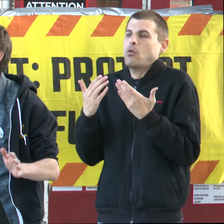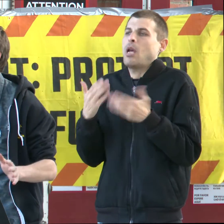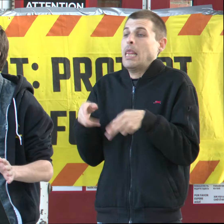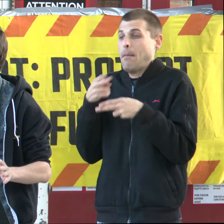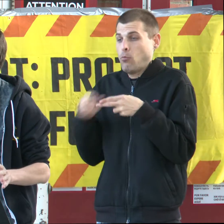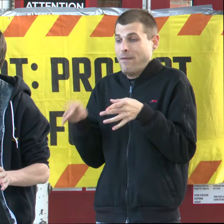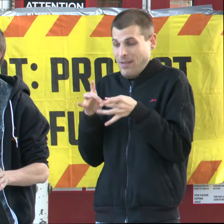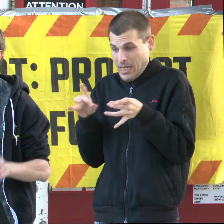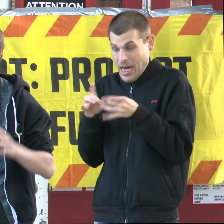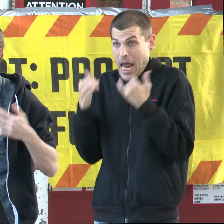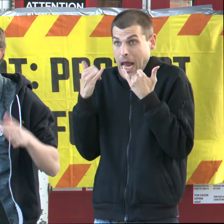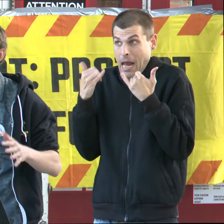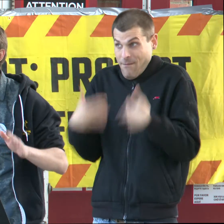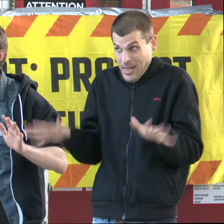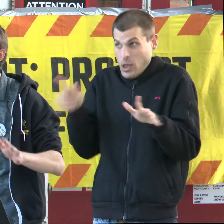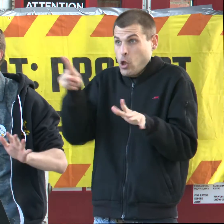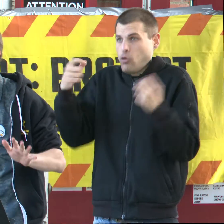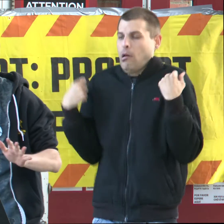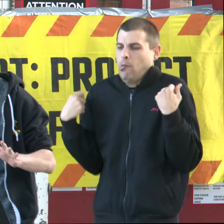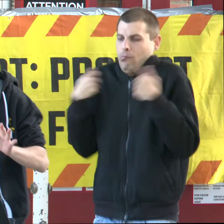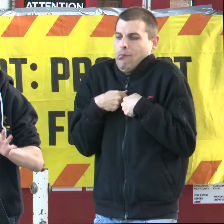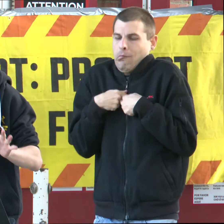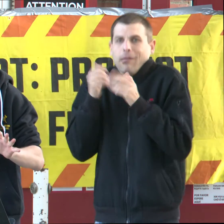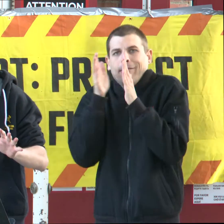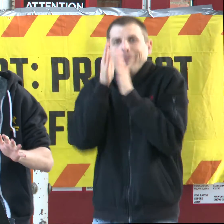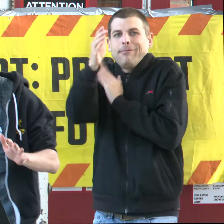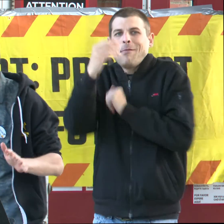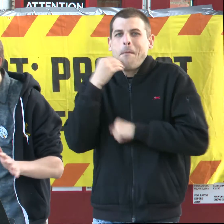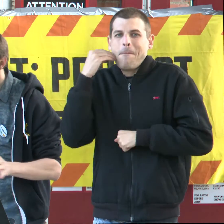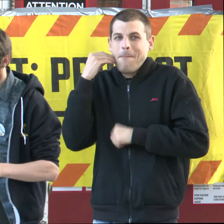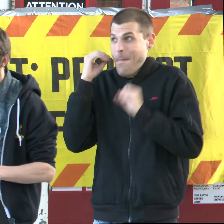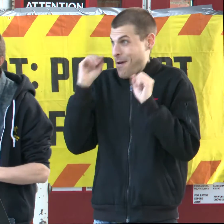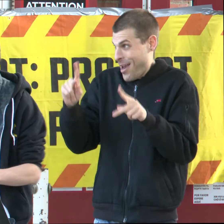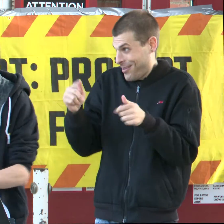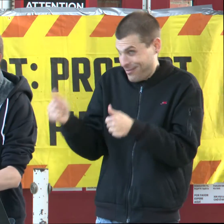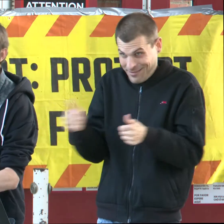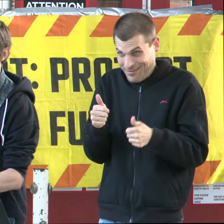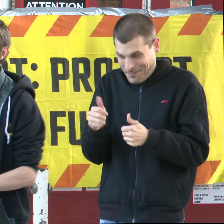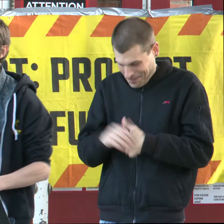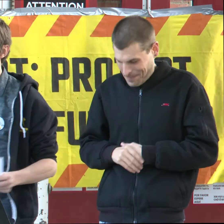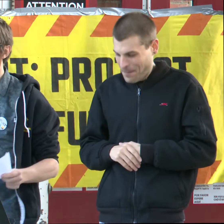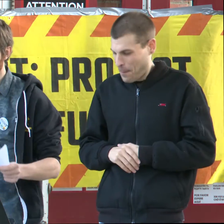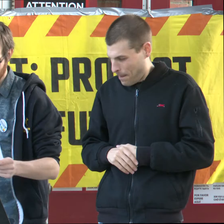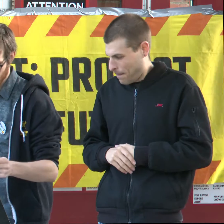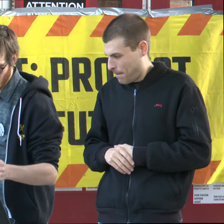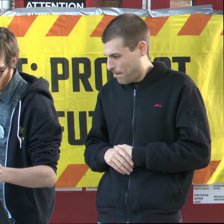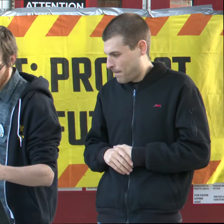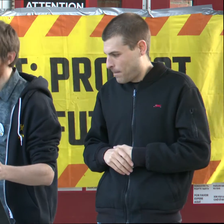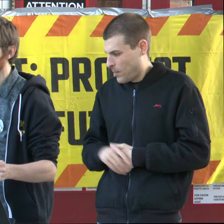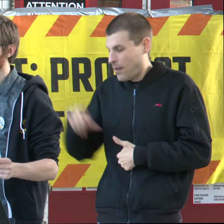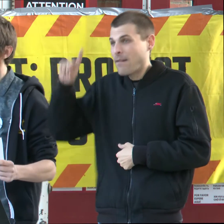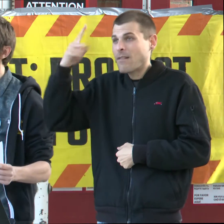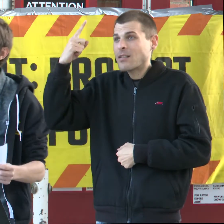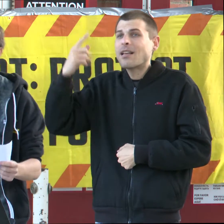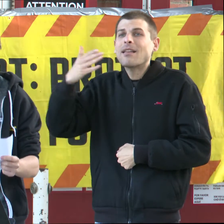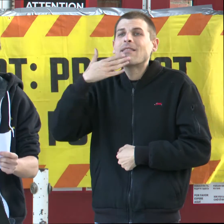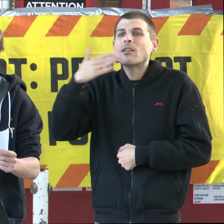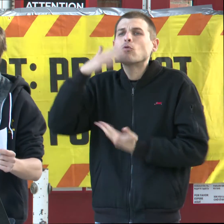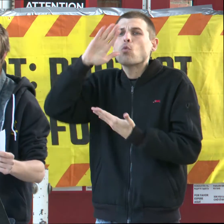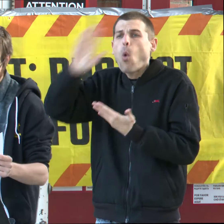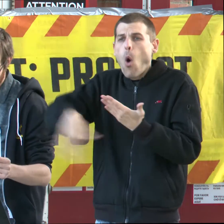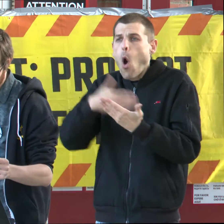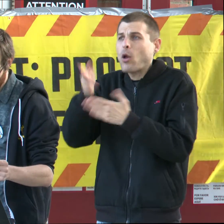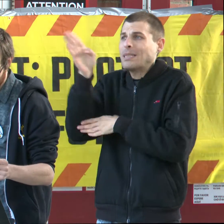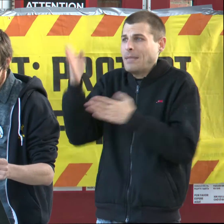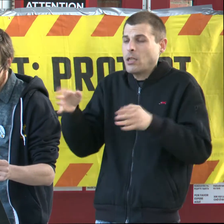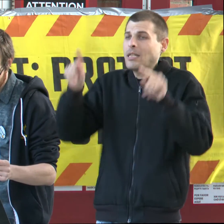everyone gets to go put on another layer of clothing and go home, if that's cool with folks, all right? We got a bunch of thank yous. So first, thank you to all of our speakers.